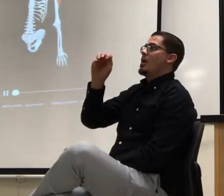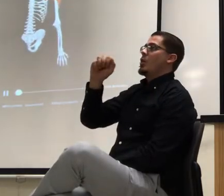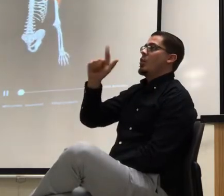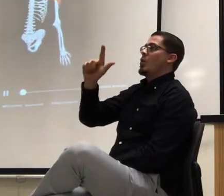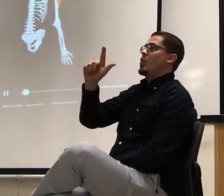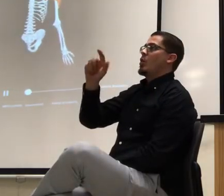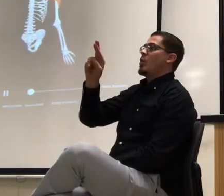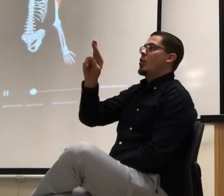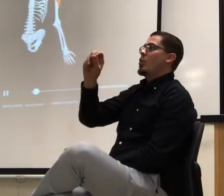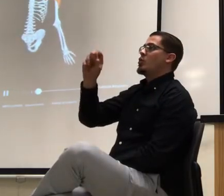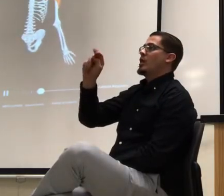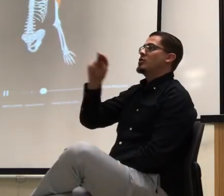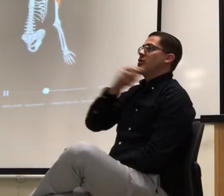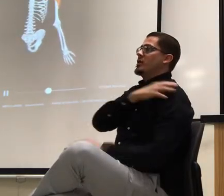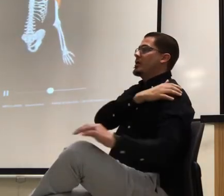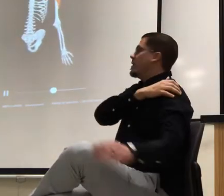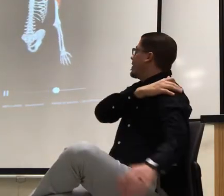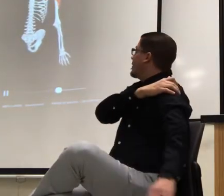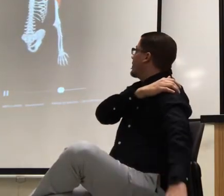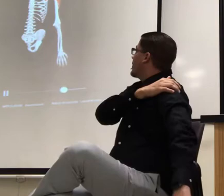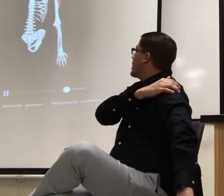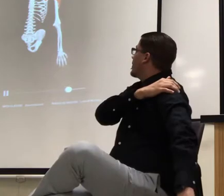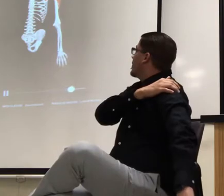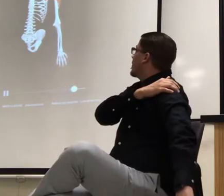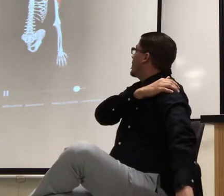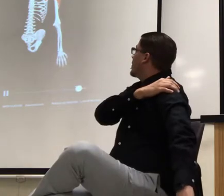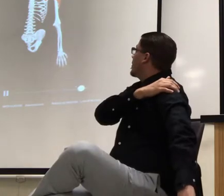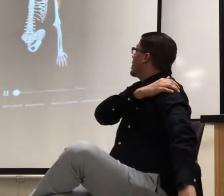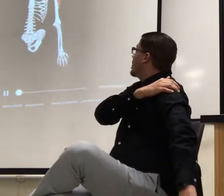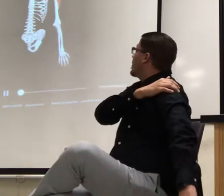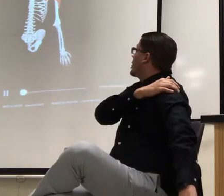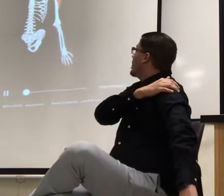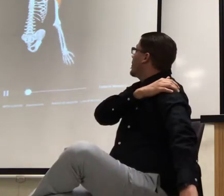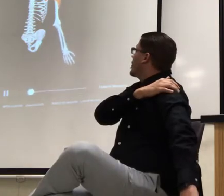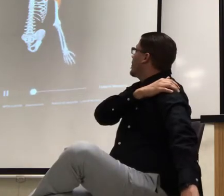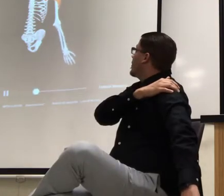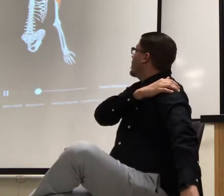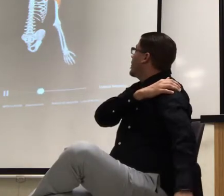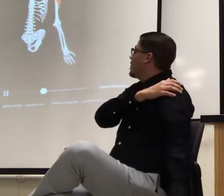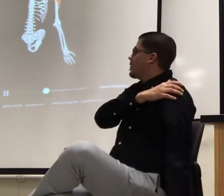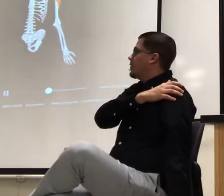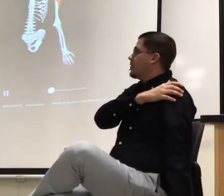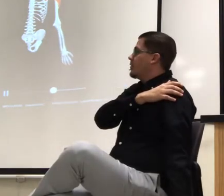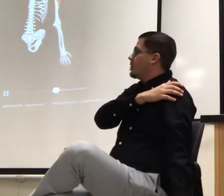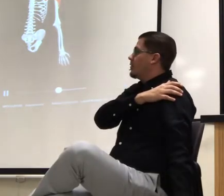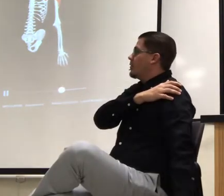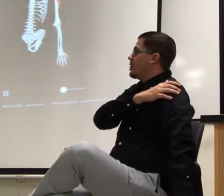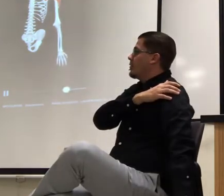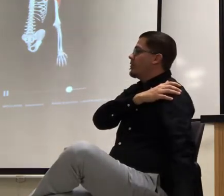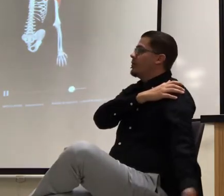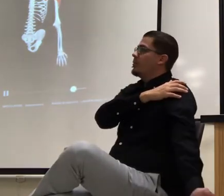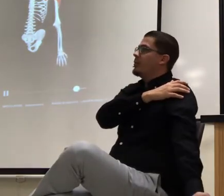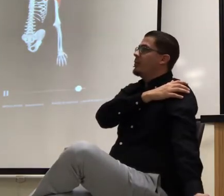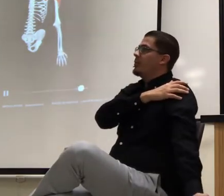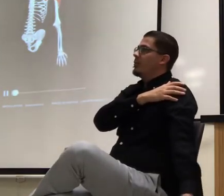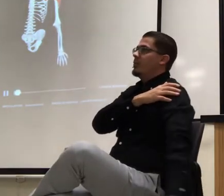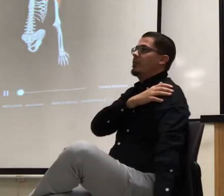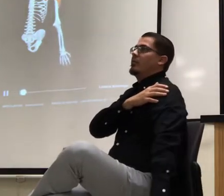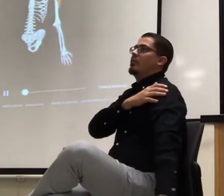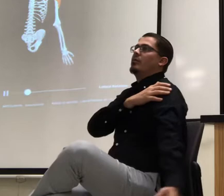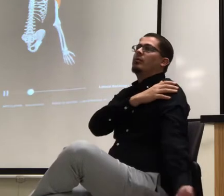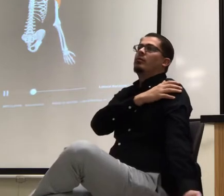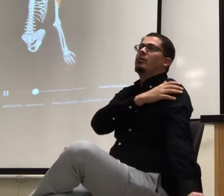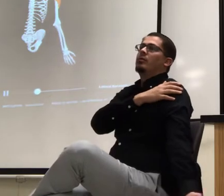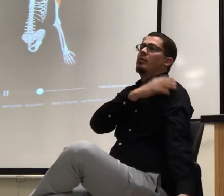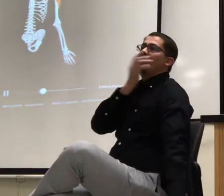You're turning your arm out a little bit, so you're lateral opposed to medial. Medial means you're rotating it in. Lateral means you're rotating it